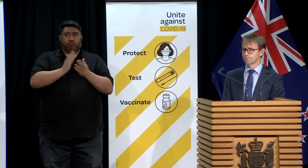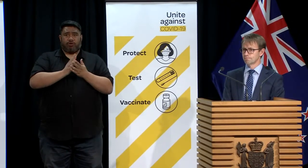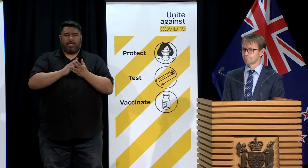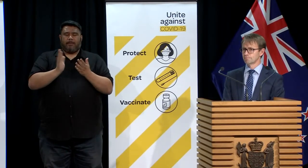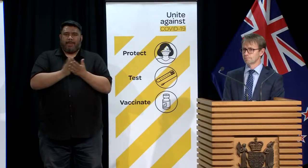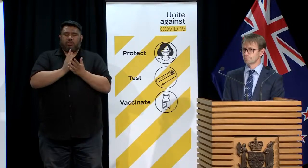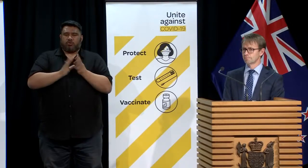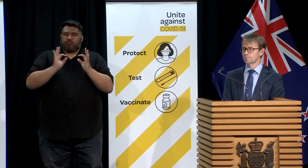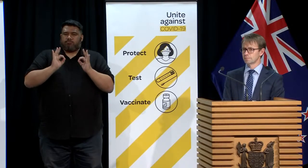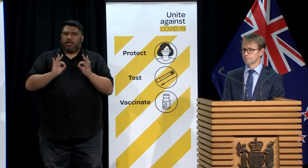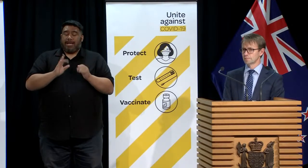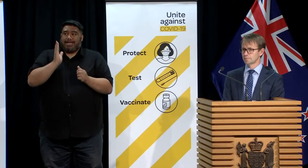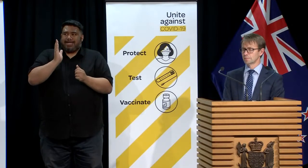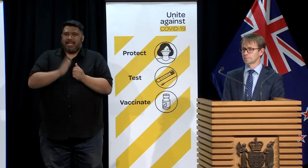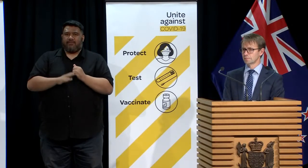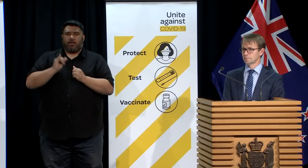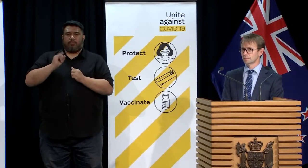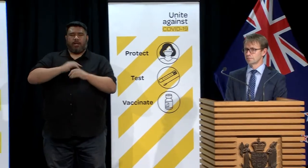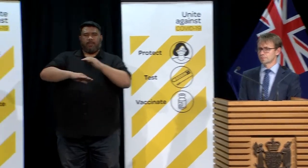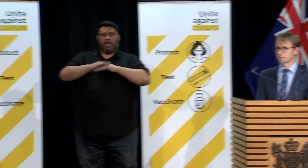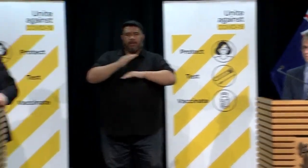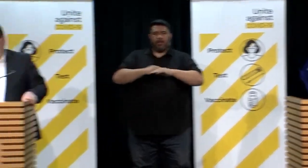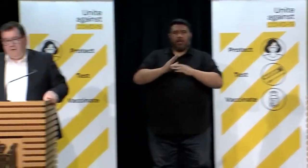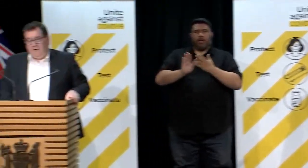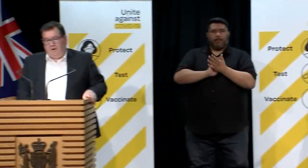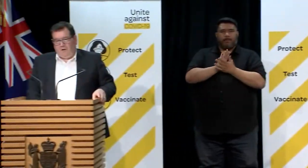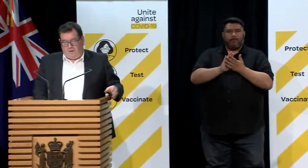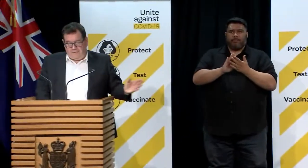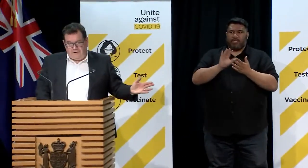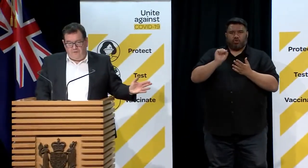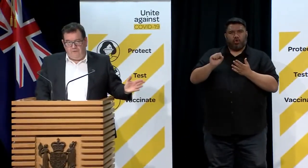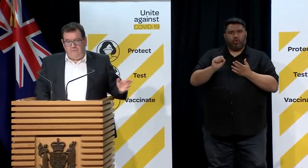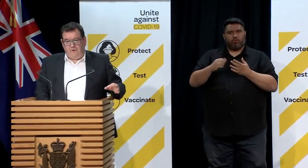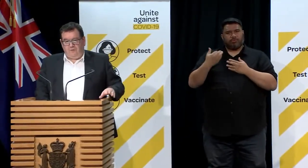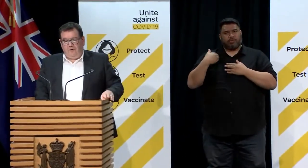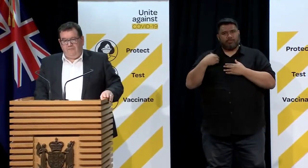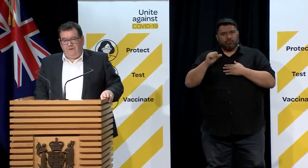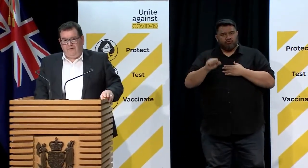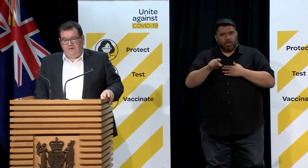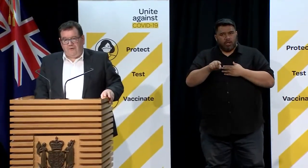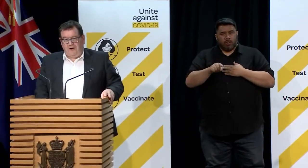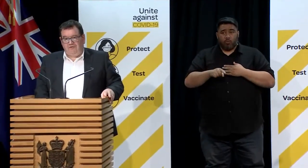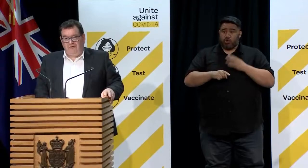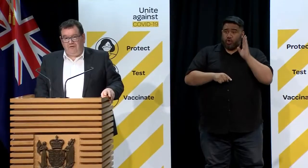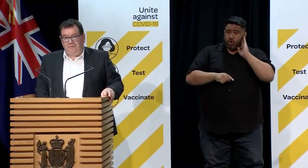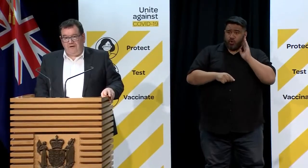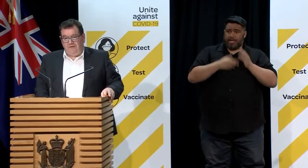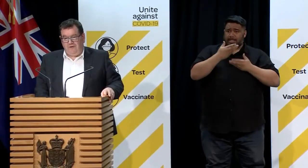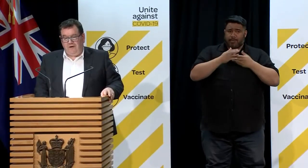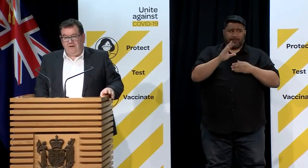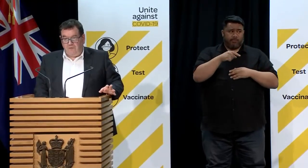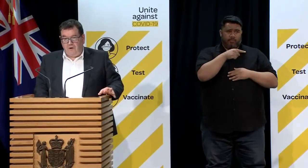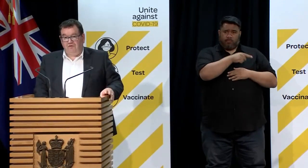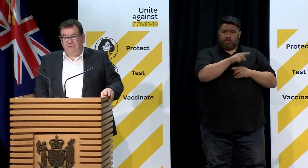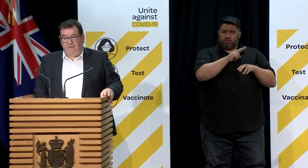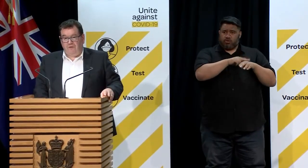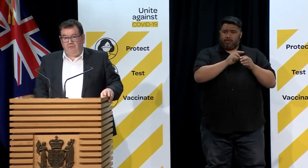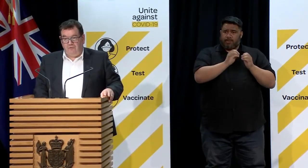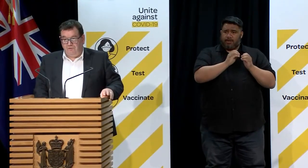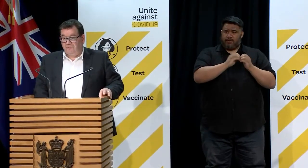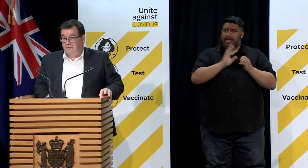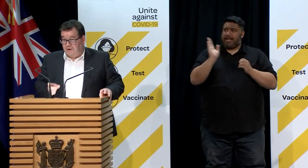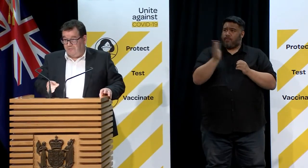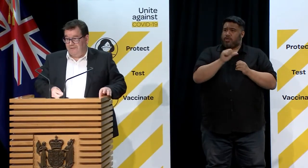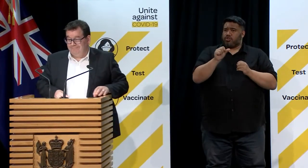be no room for any misinterpretation? Isn't there this sort of obligation? I think you've heard from Dr. Bloomfield the explanation that's been given. Everyone should